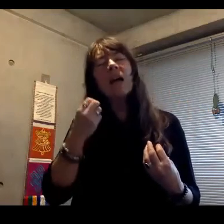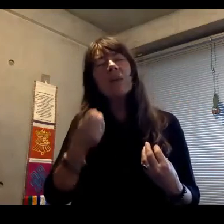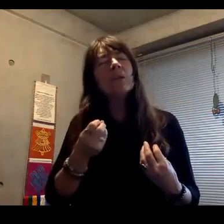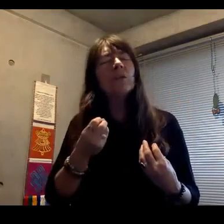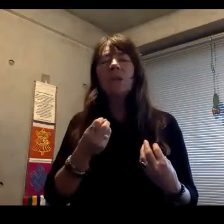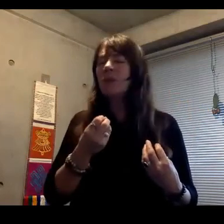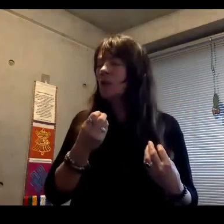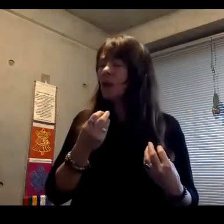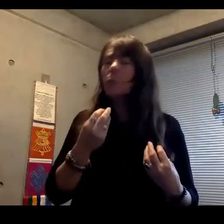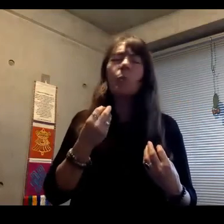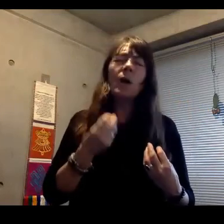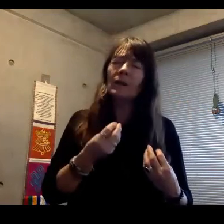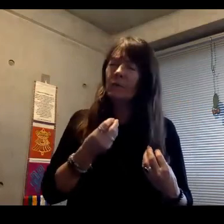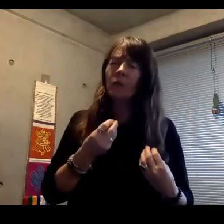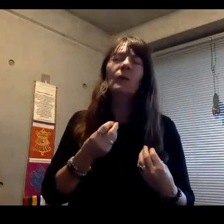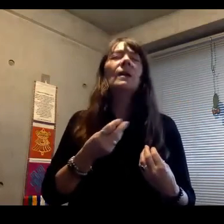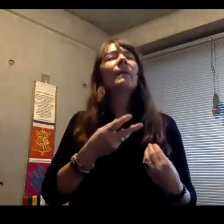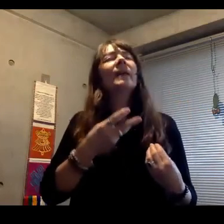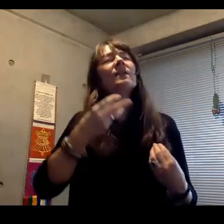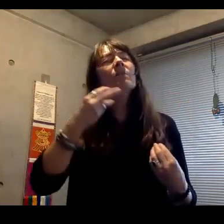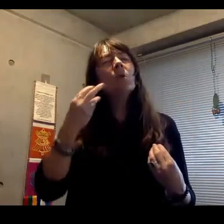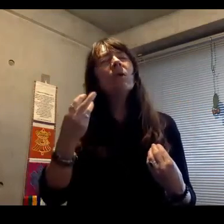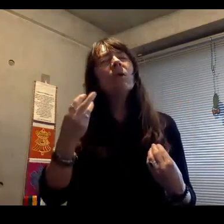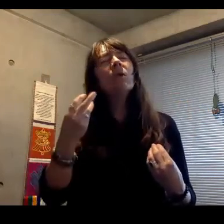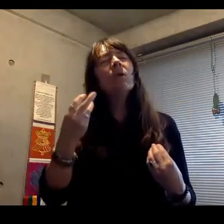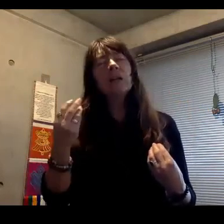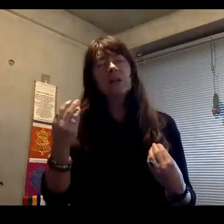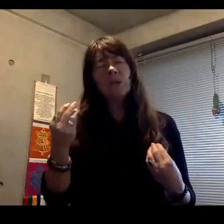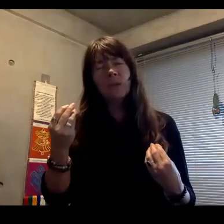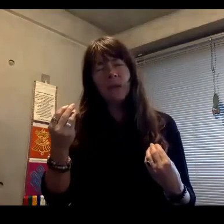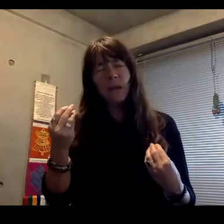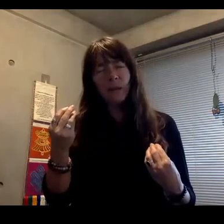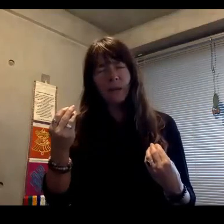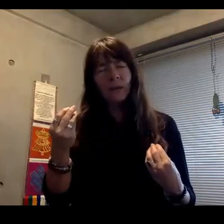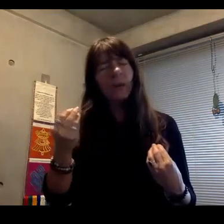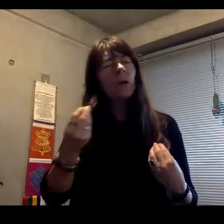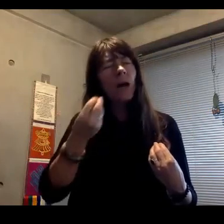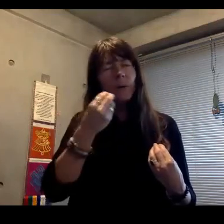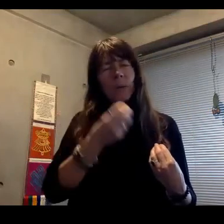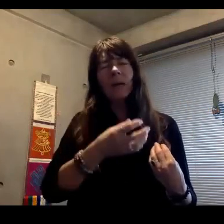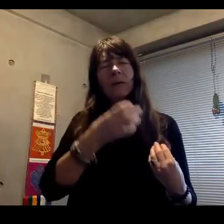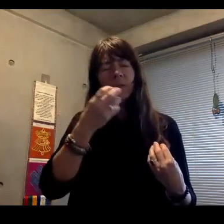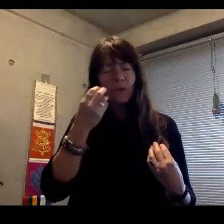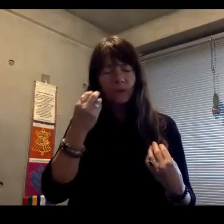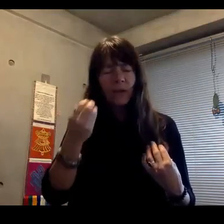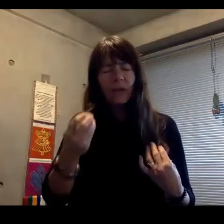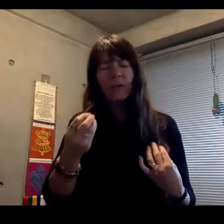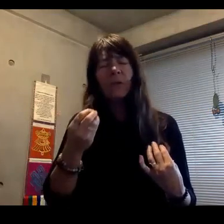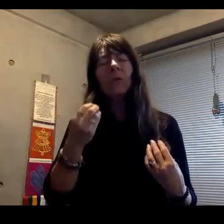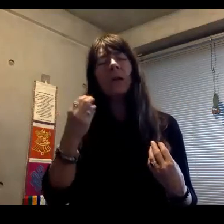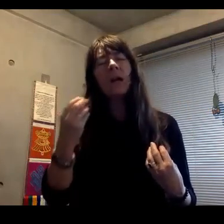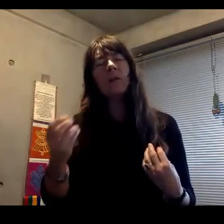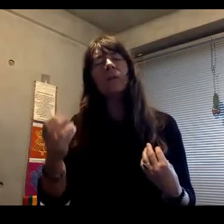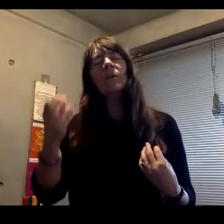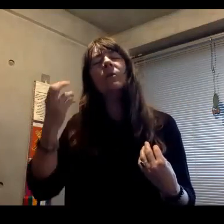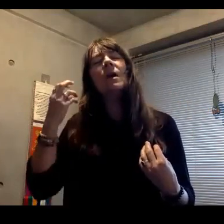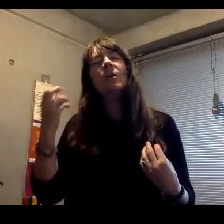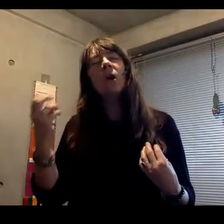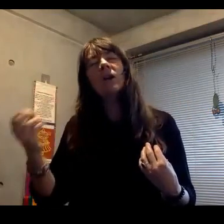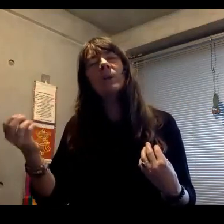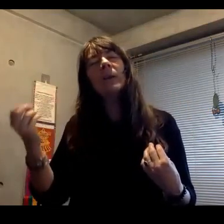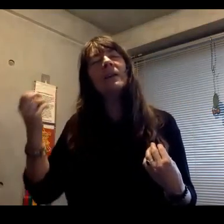there's absolutely not one of you that is more valued than the other, either because of the sex of you, the color of